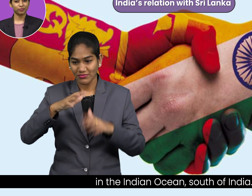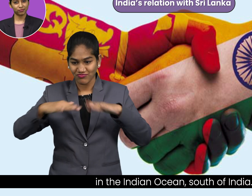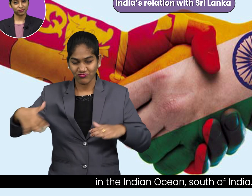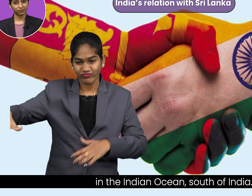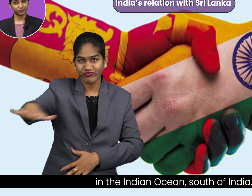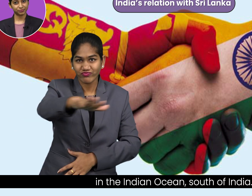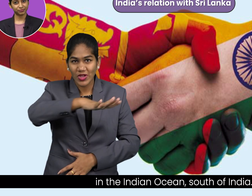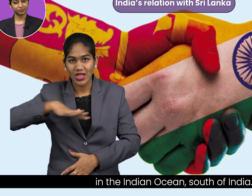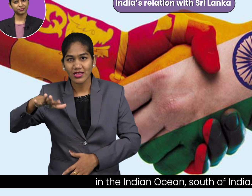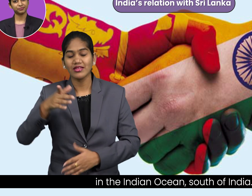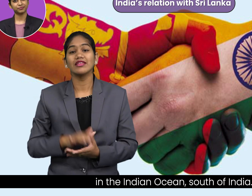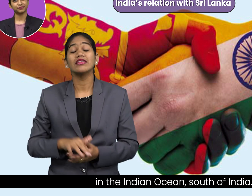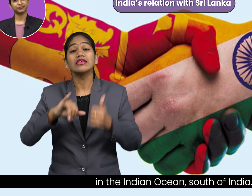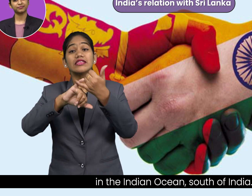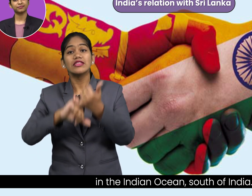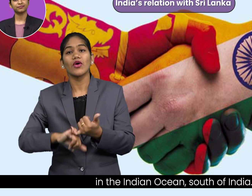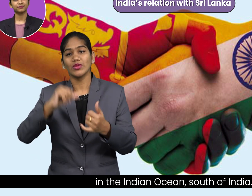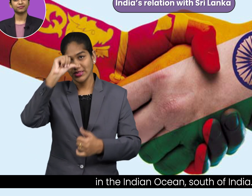India.